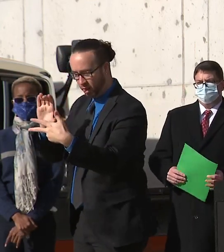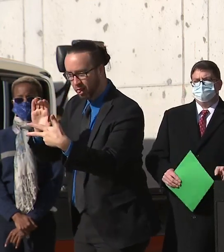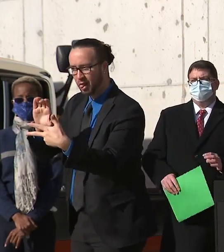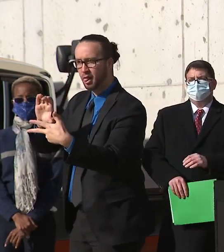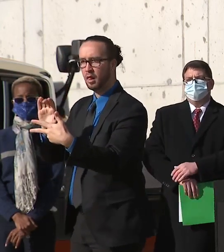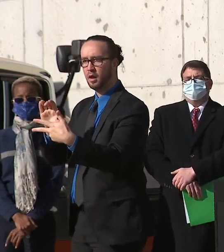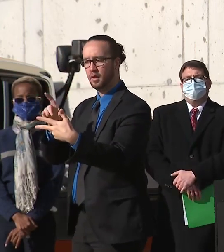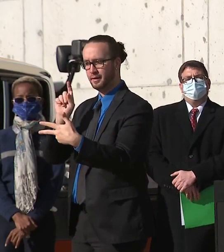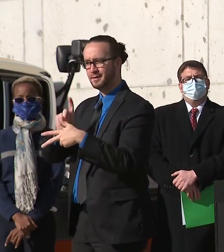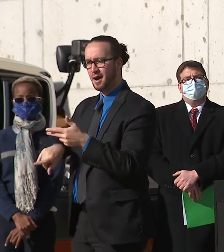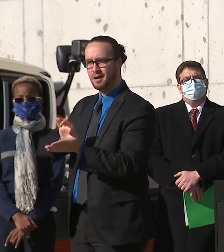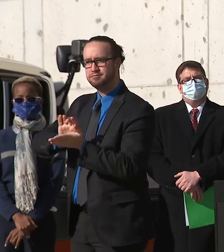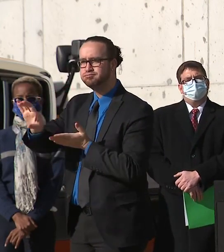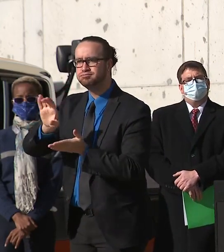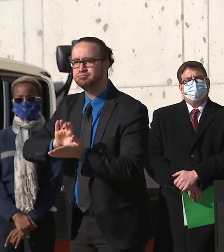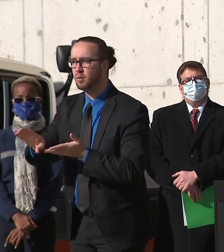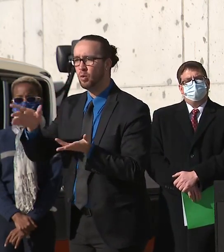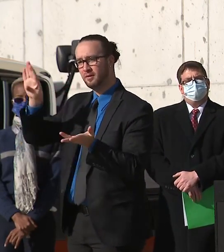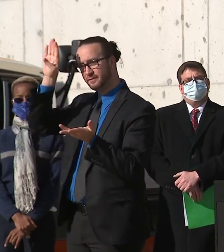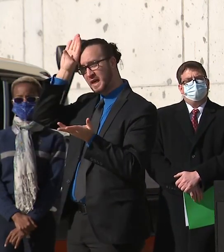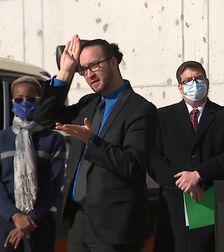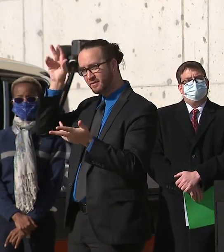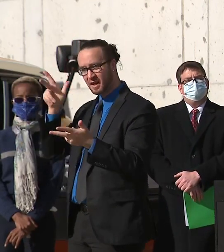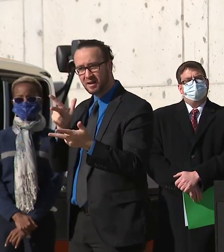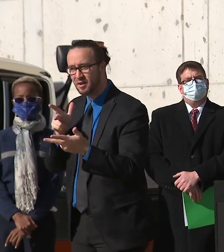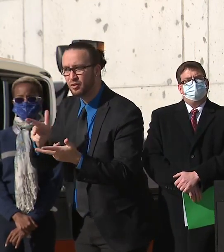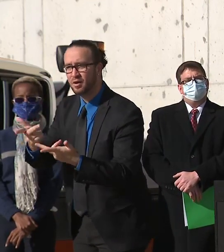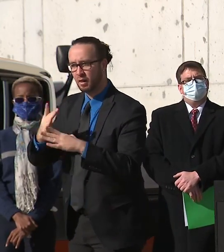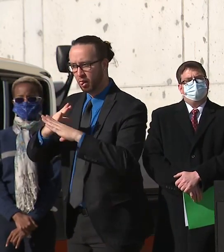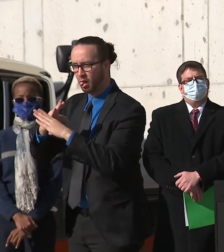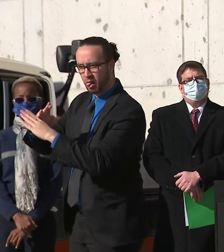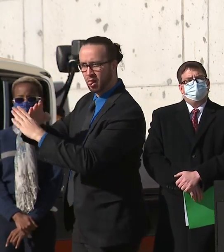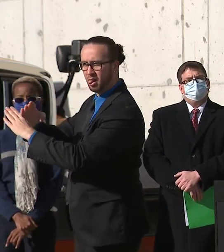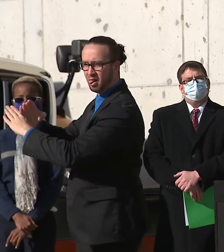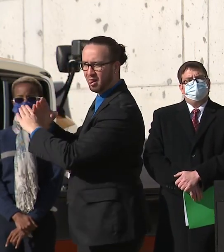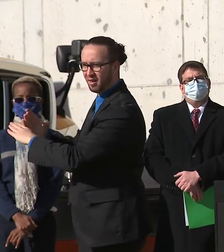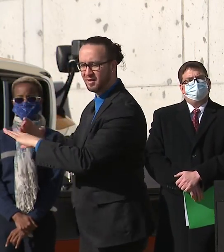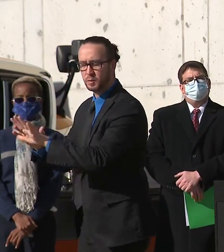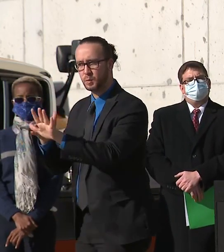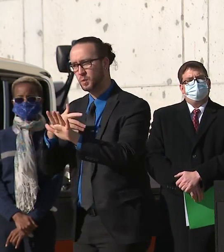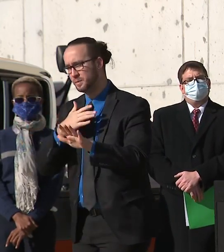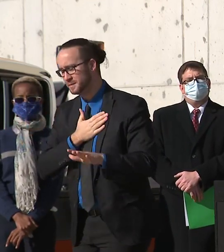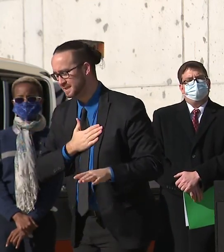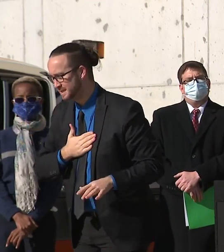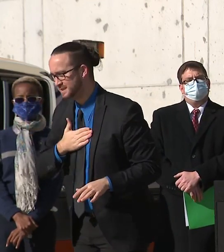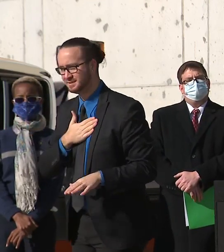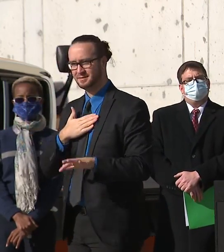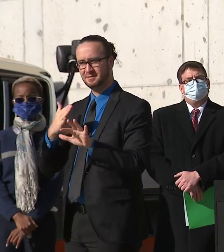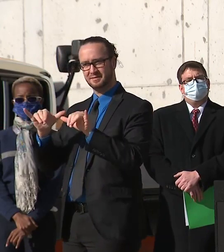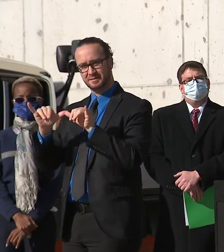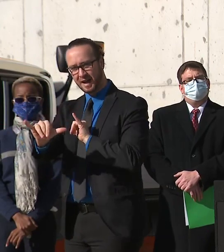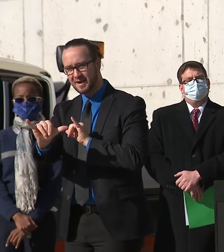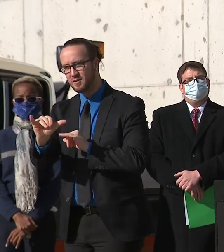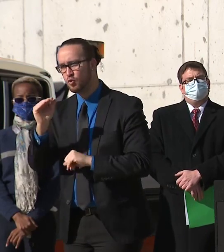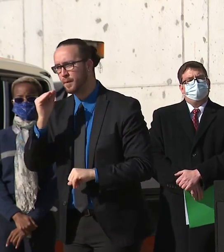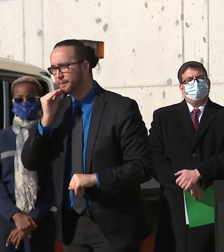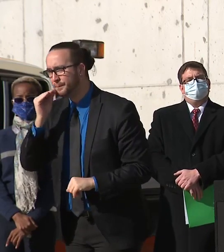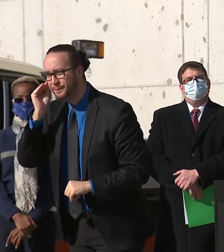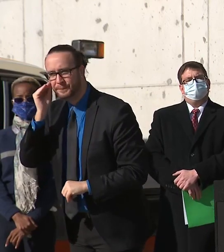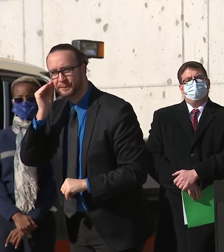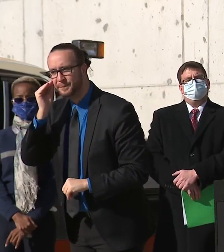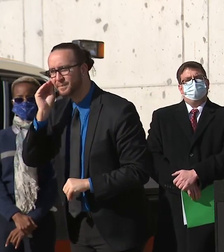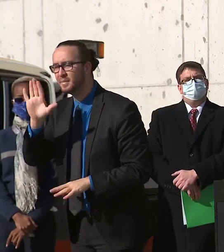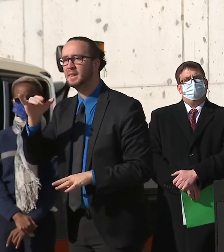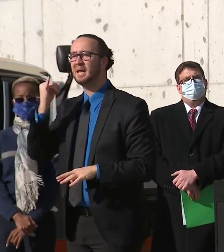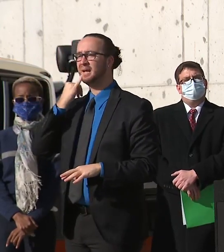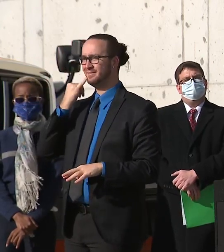so we encourage everyone to drive with caution if they must. Please follow us on social media and on our